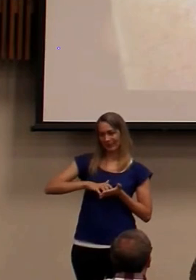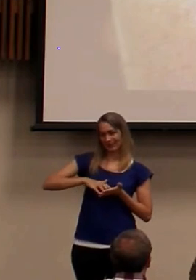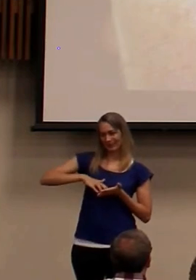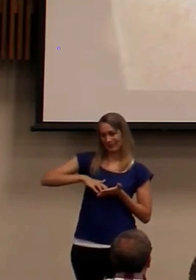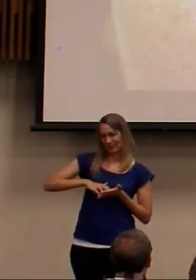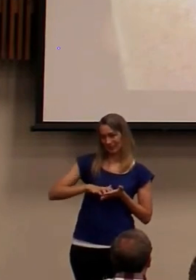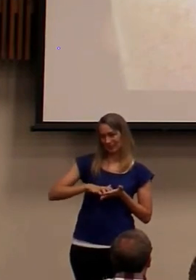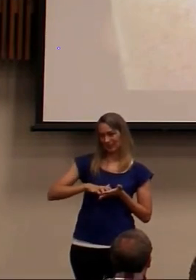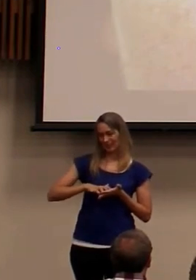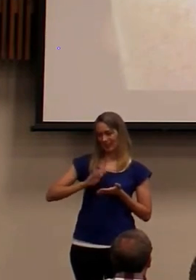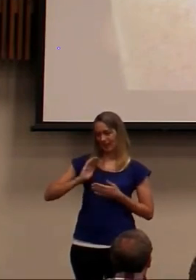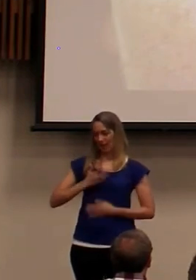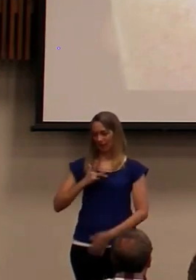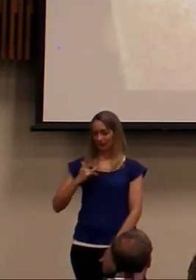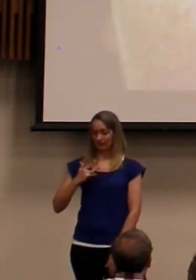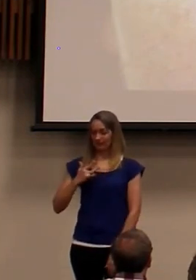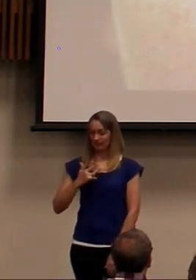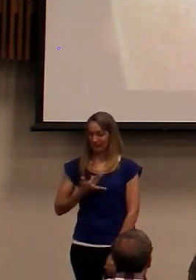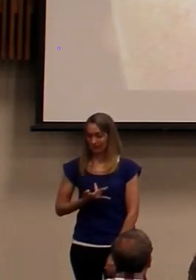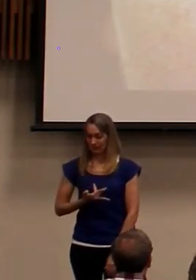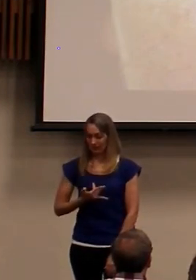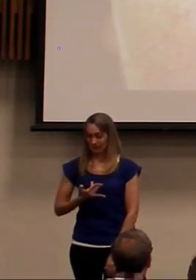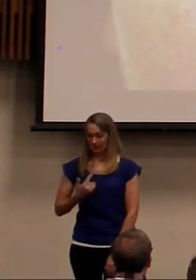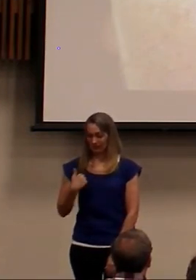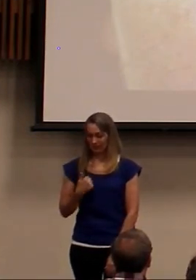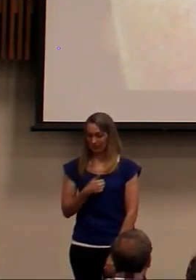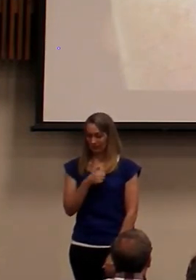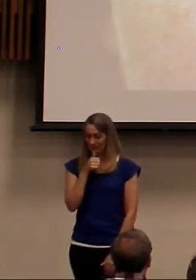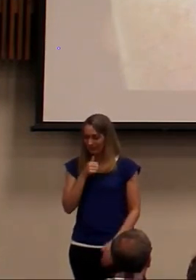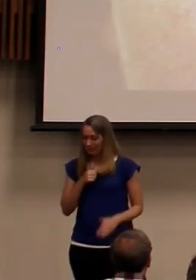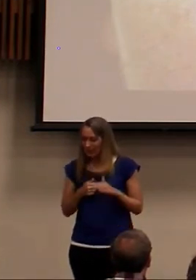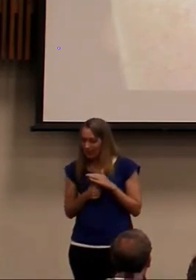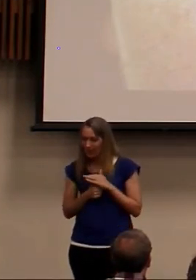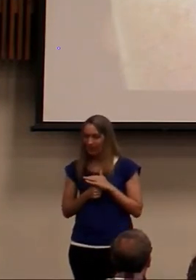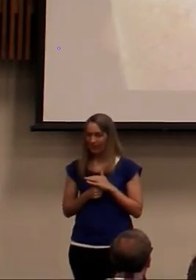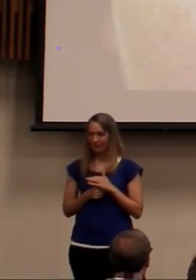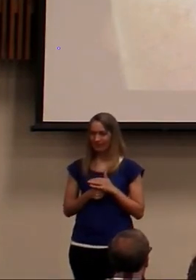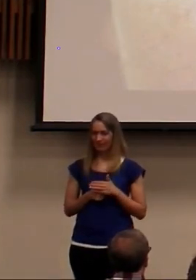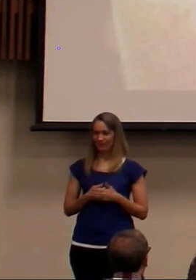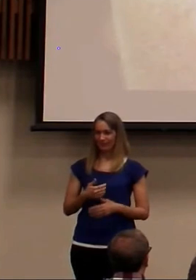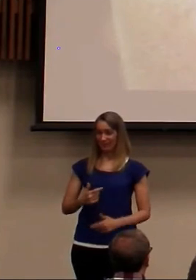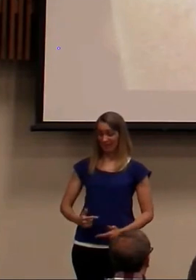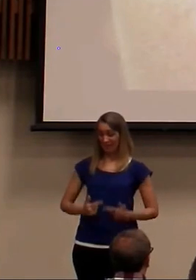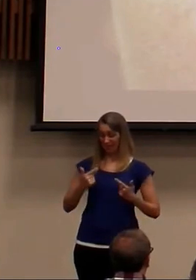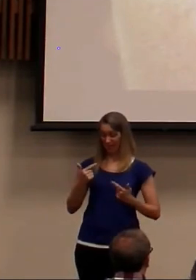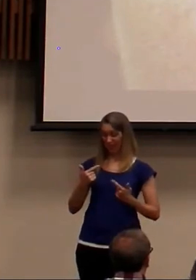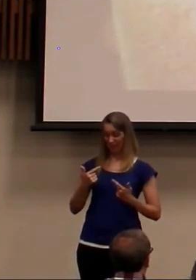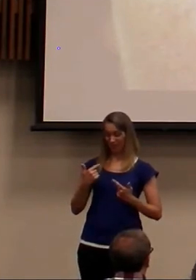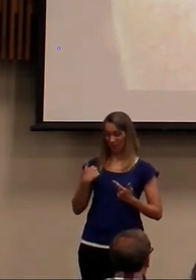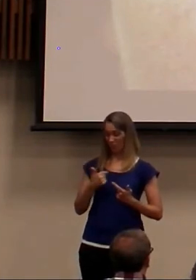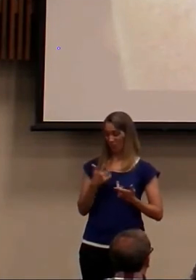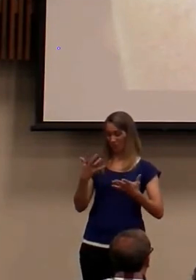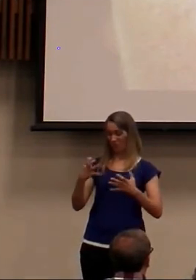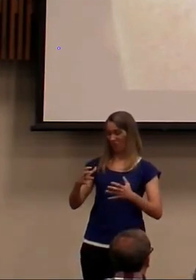They show the tendencies that we keep hidden. They show the lives that we wish no one else ever saw.